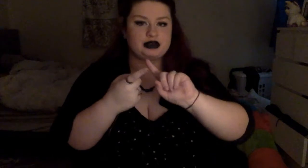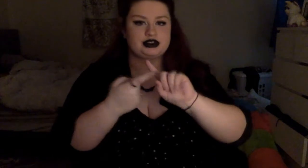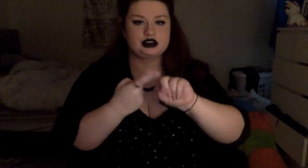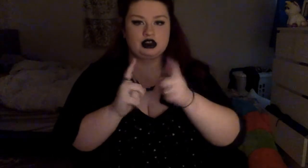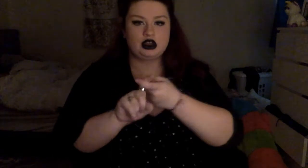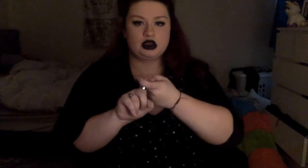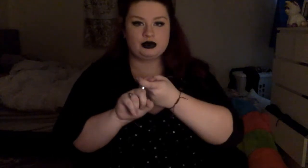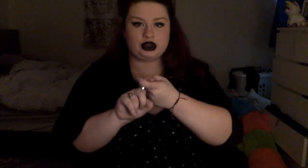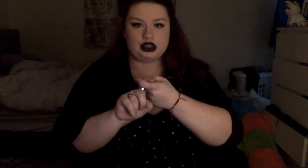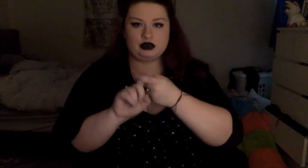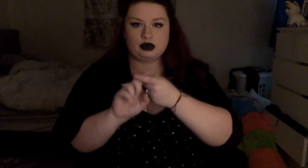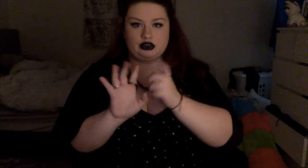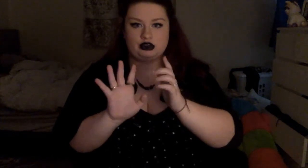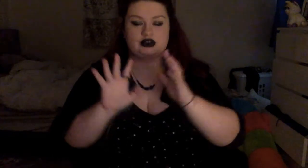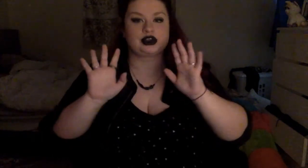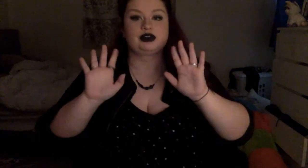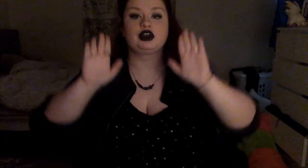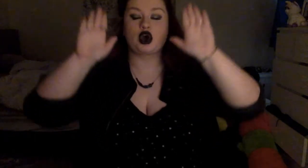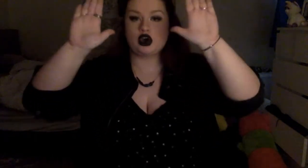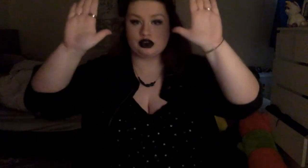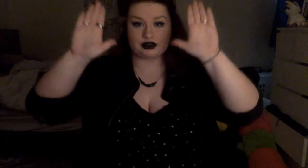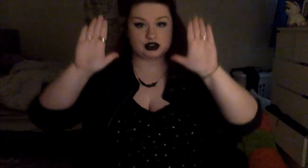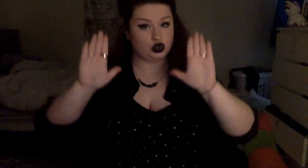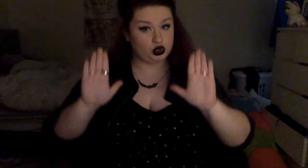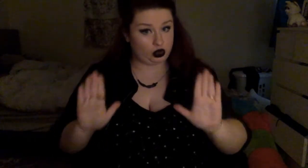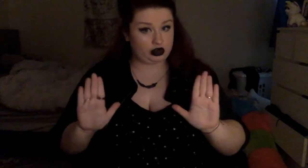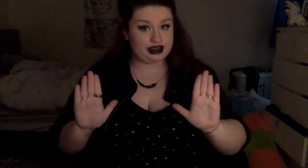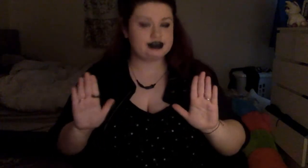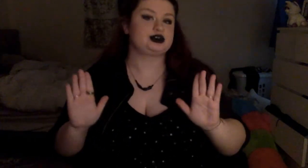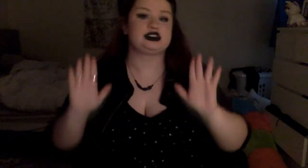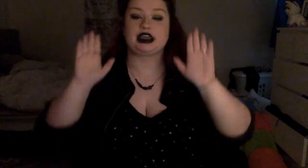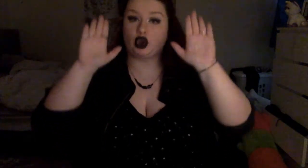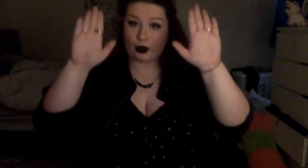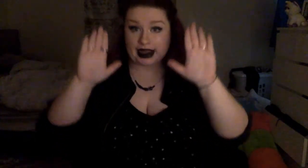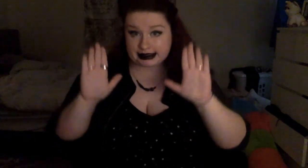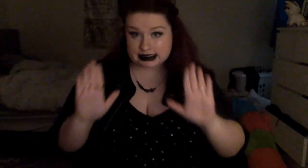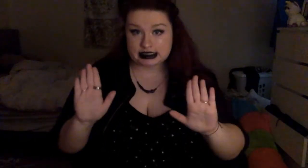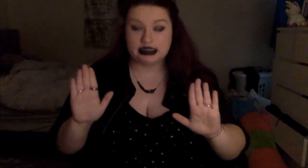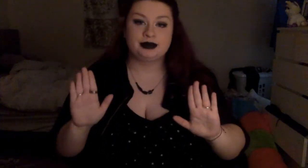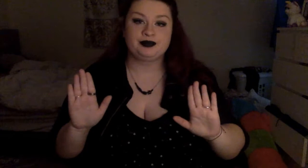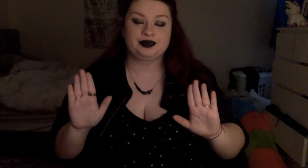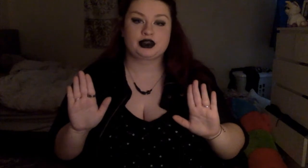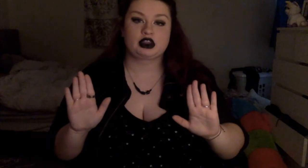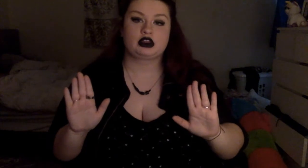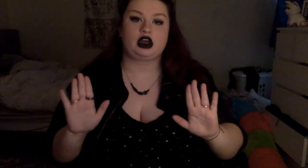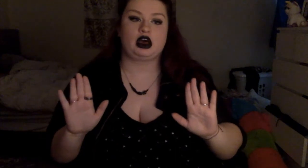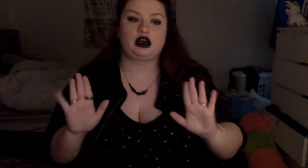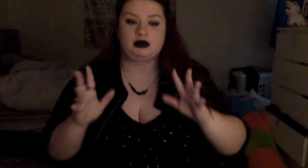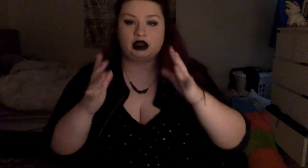one's pretty well known. So it's glorious, which is like great. And